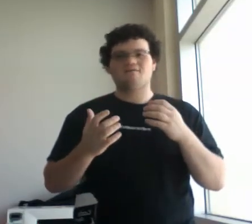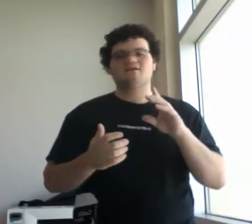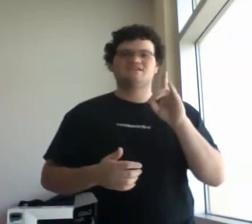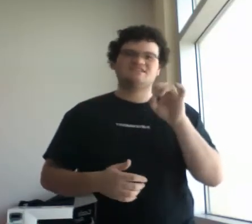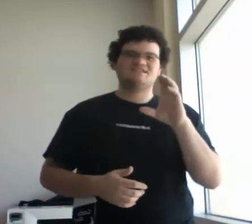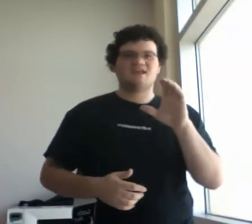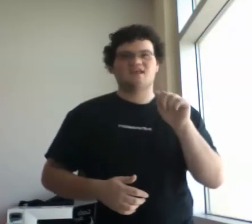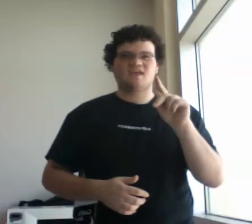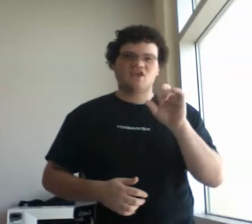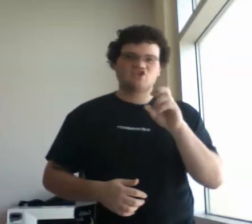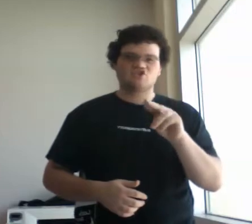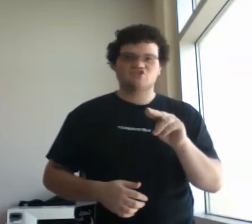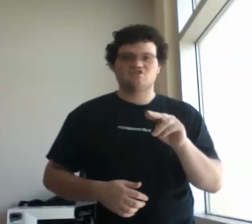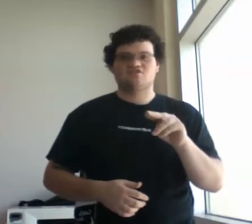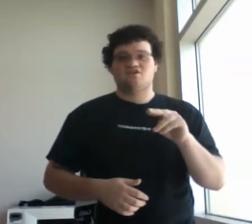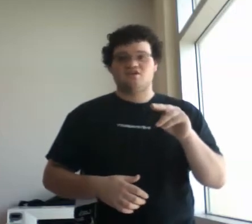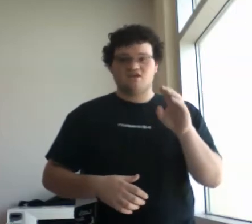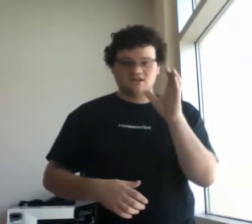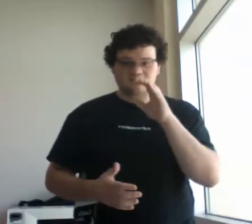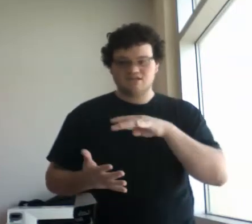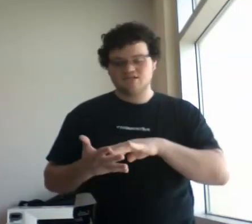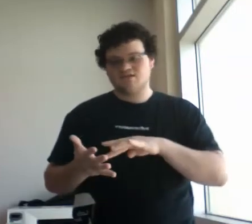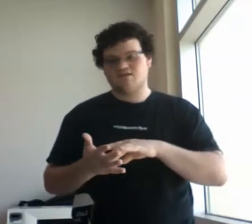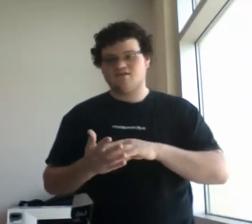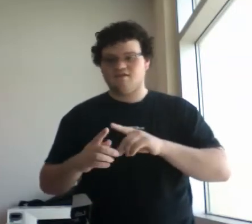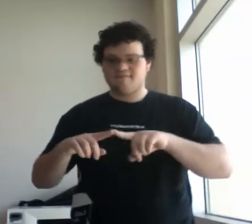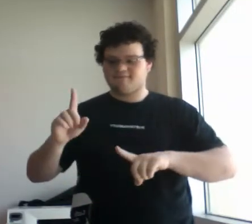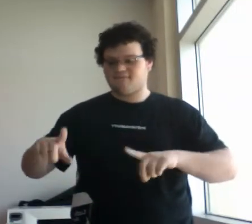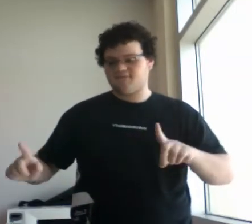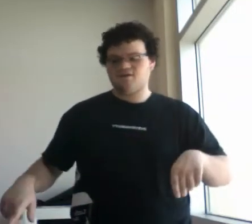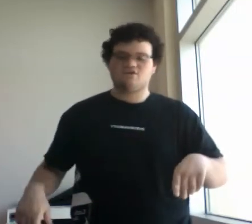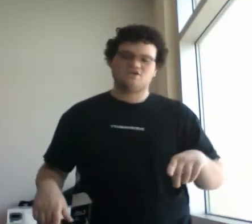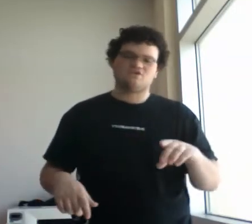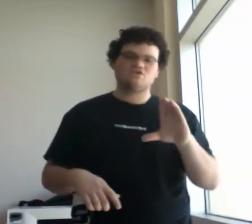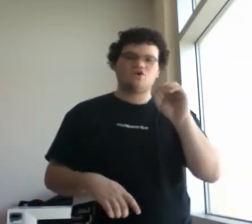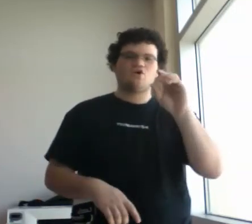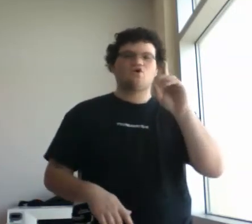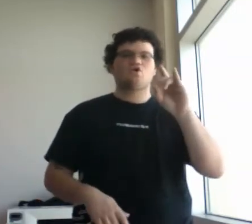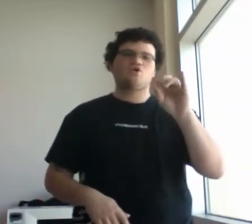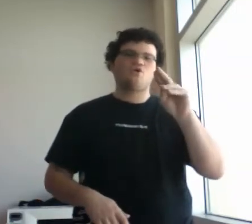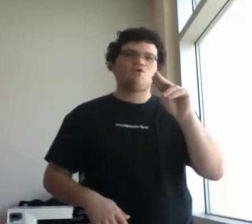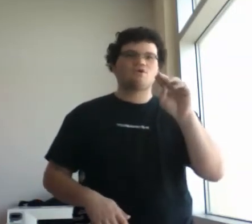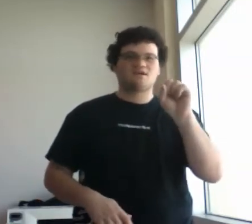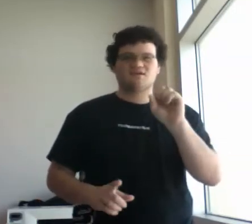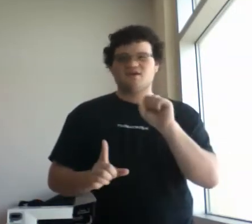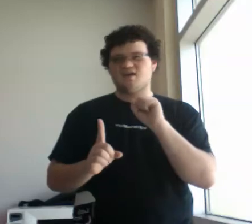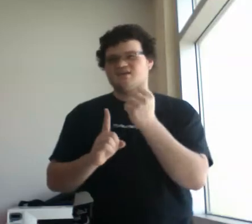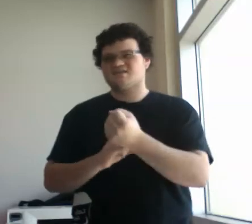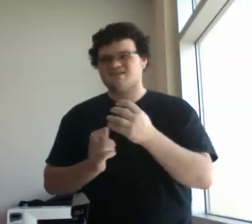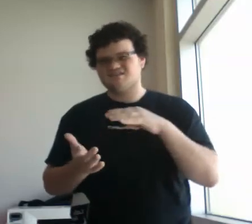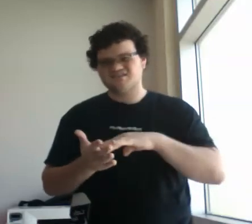practicing various coding case studies, you can, pass the test without